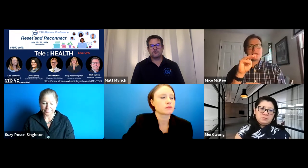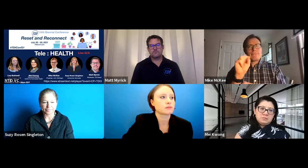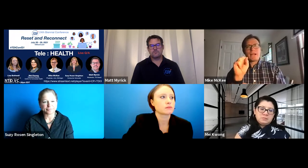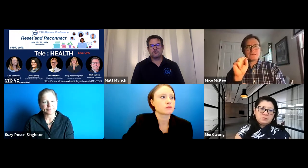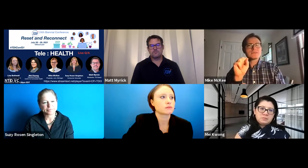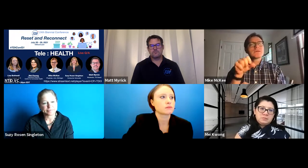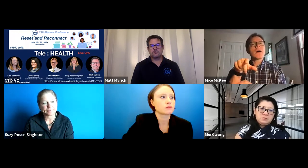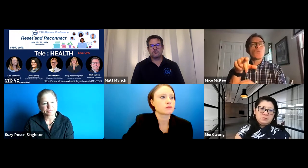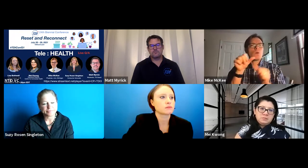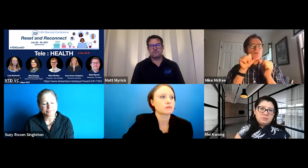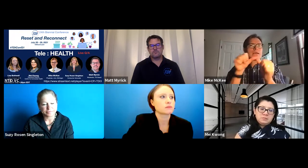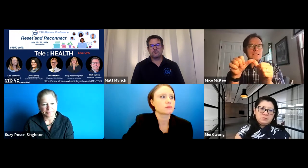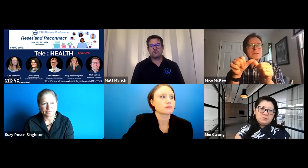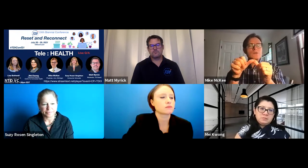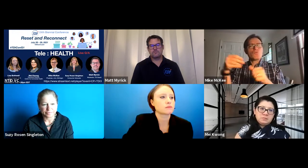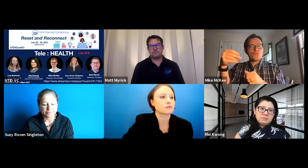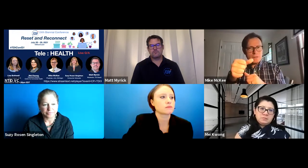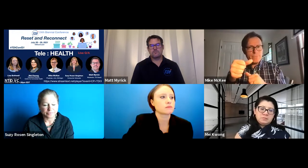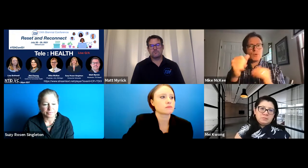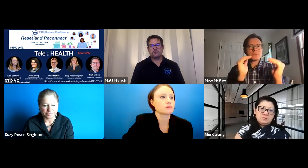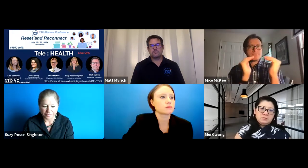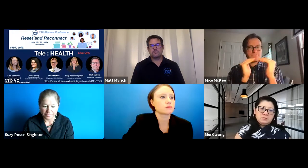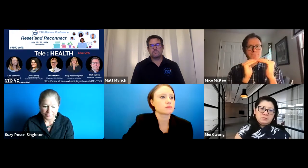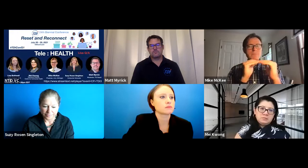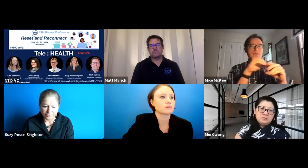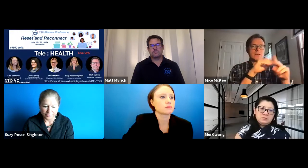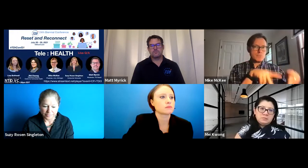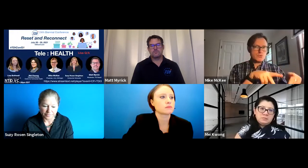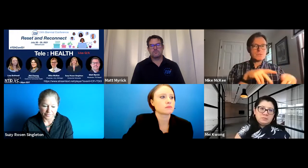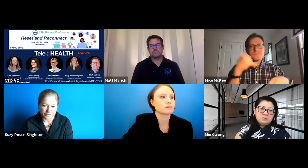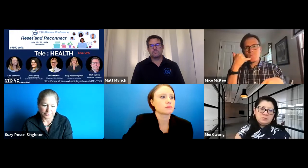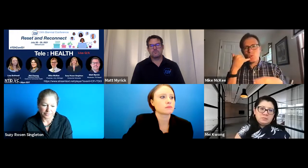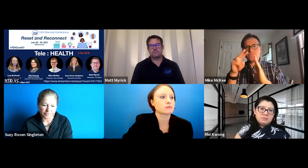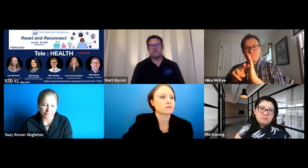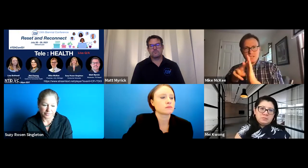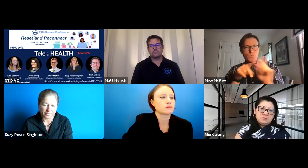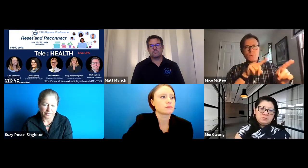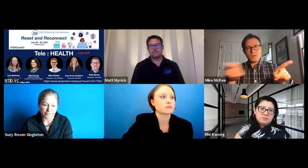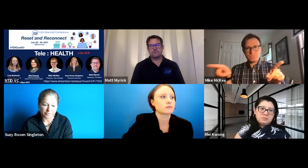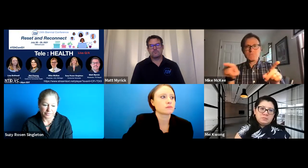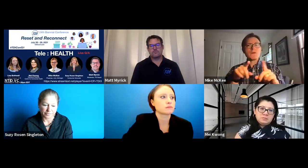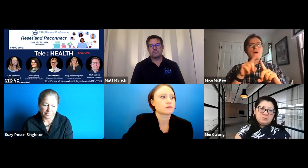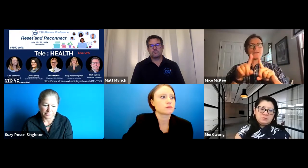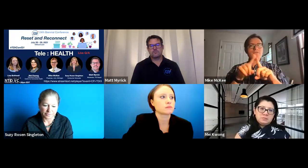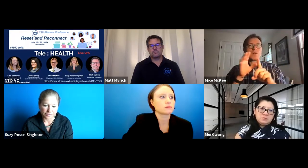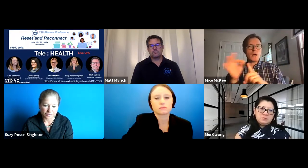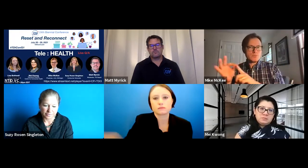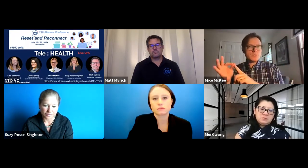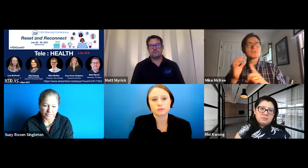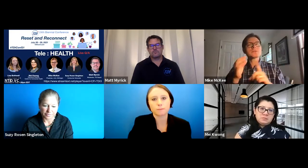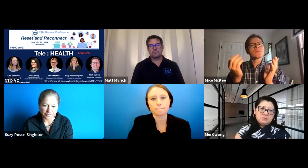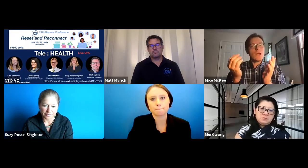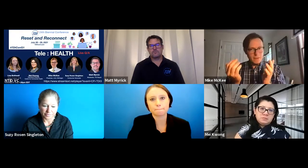visit to. And hopefully CMS will continue to reimburse that equivalent rate for in-person and plus video and